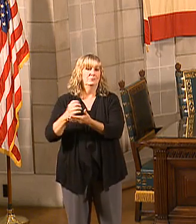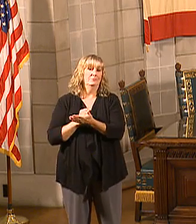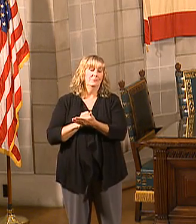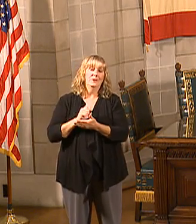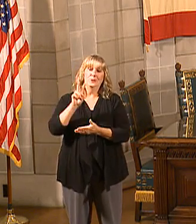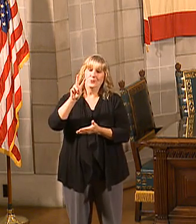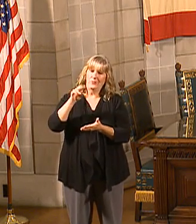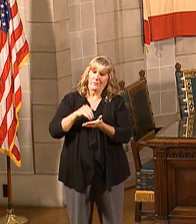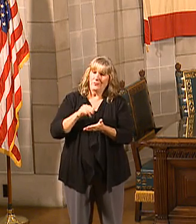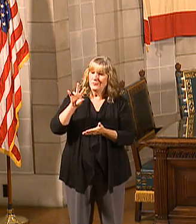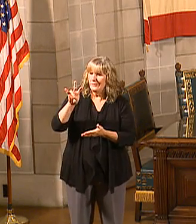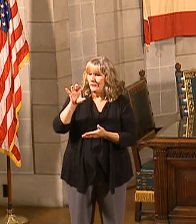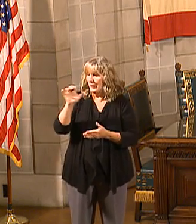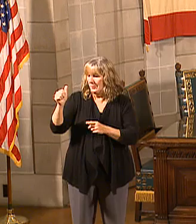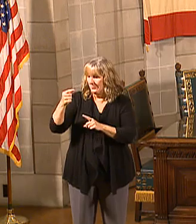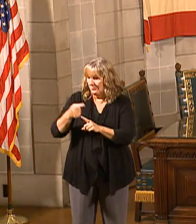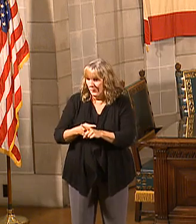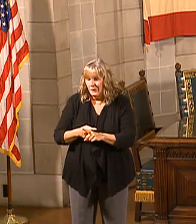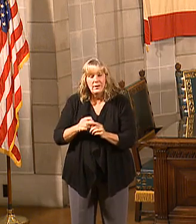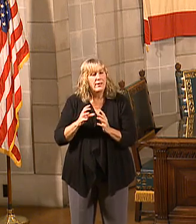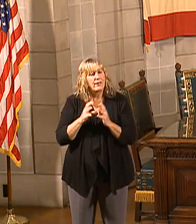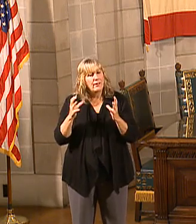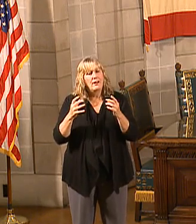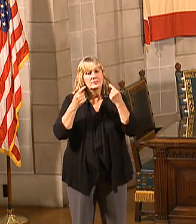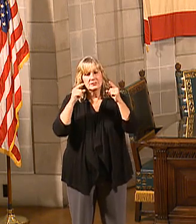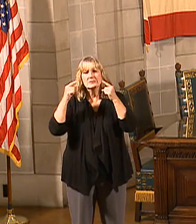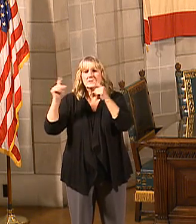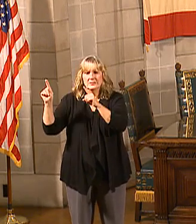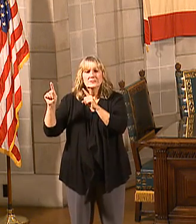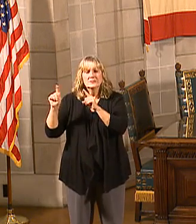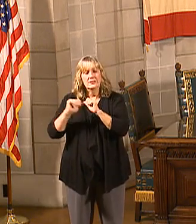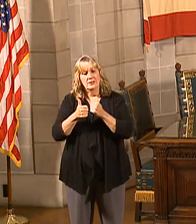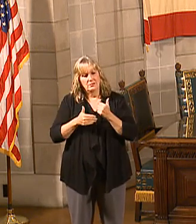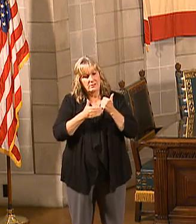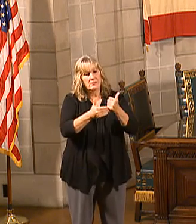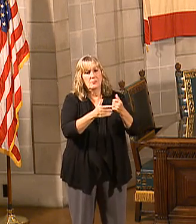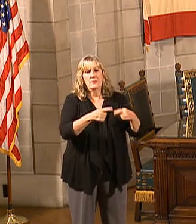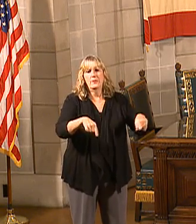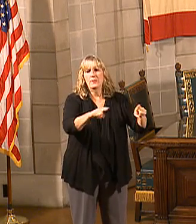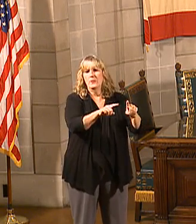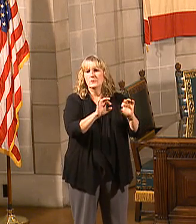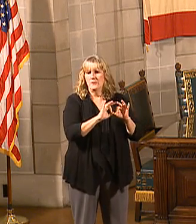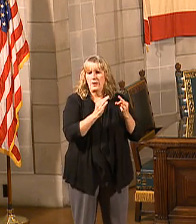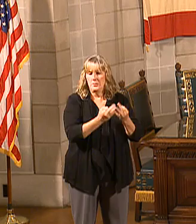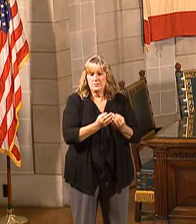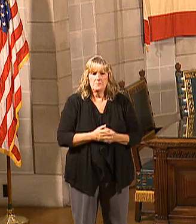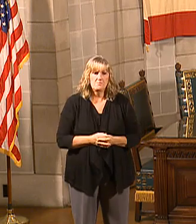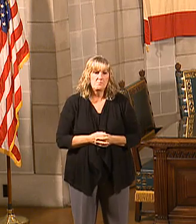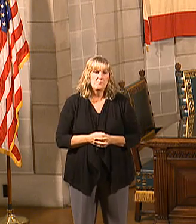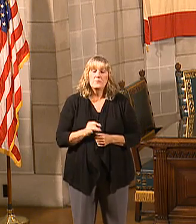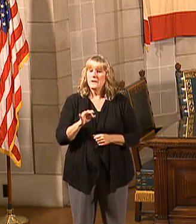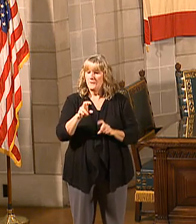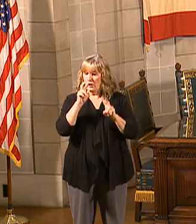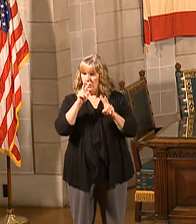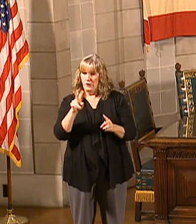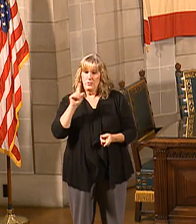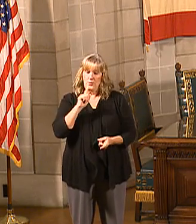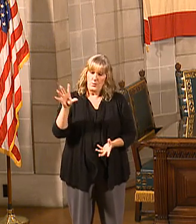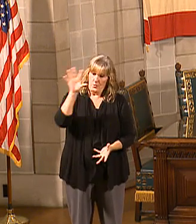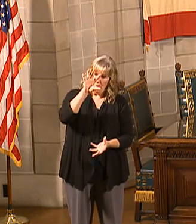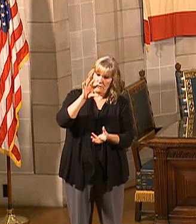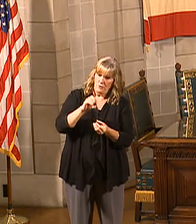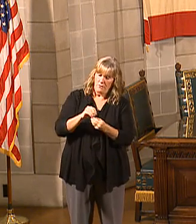$2,700 a month. So again, a lot of great success stories for how we've helped these families. And in fact, if you look at overall,